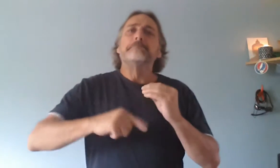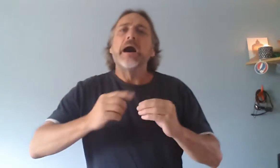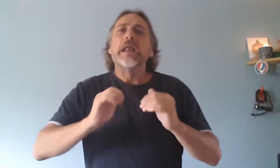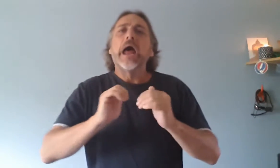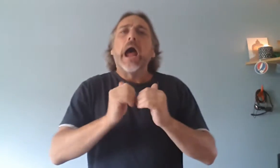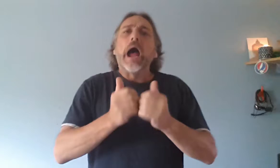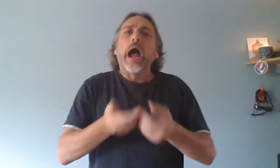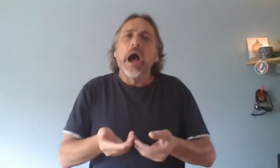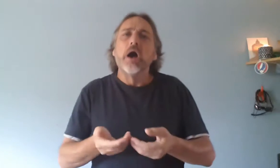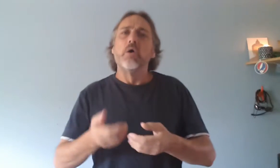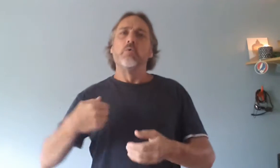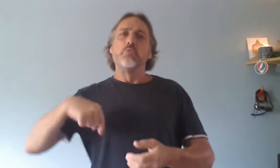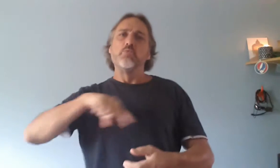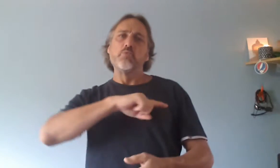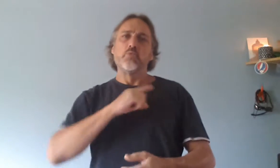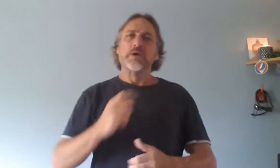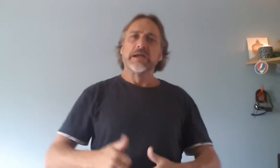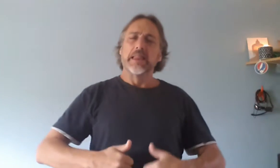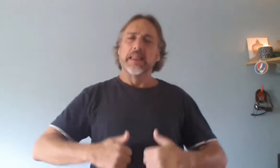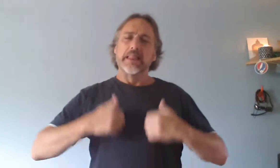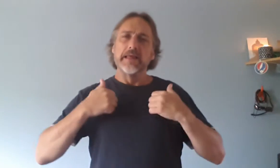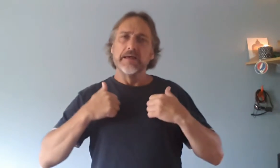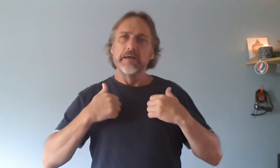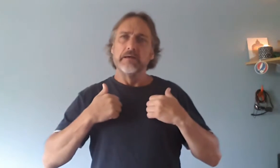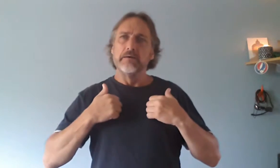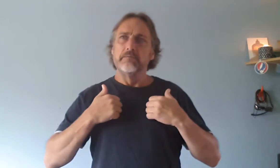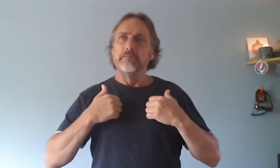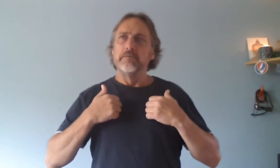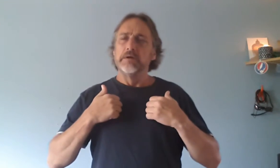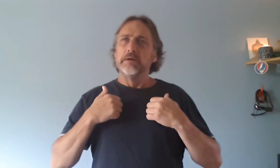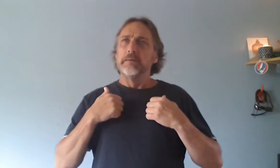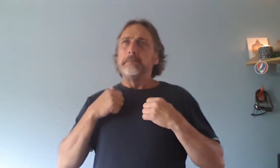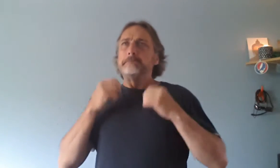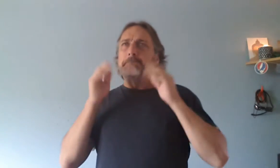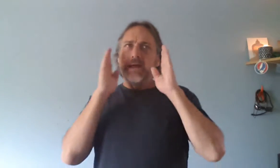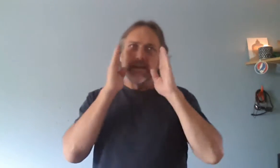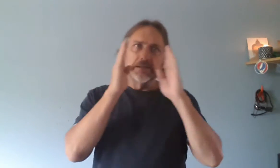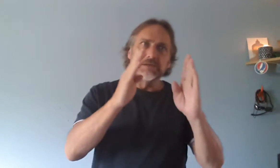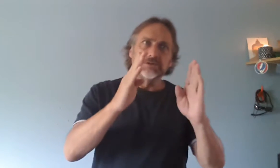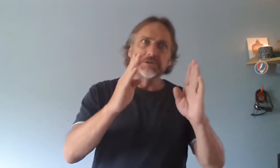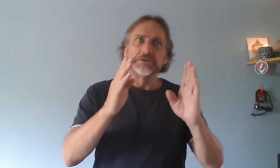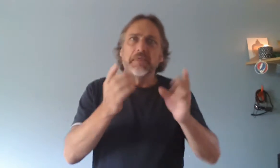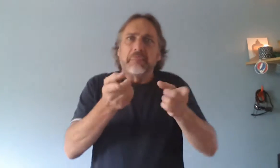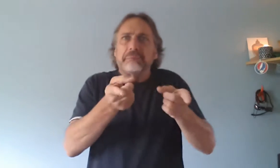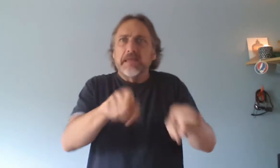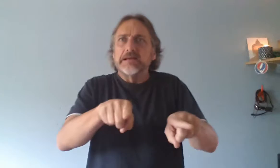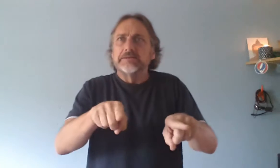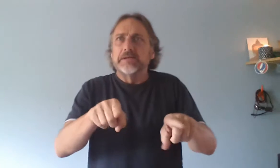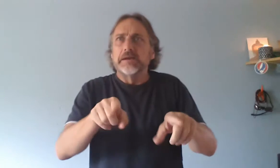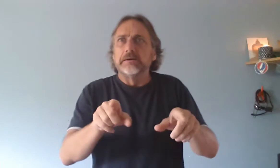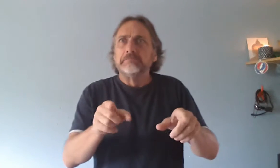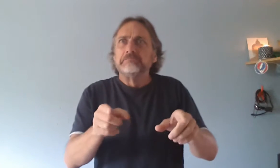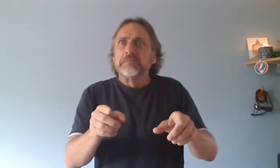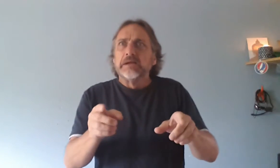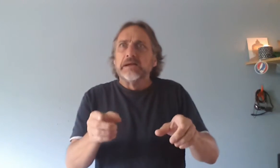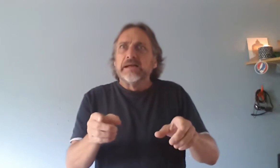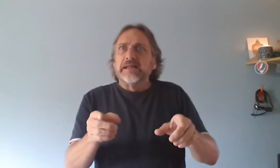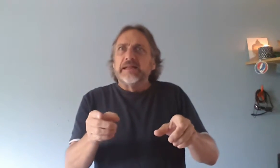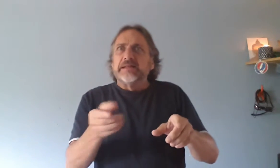some sense in equilibrium with the comings and goings of the outer world, and even the comings and goings and the ups and downs of having a body,